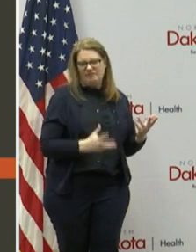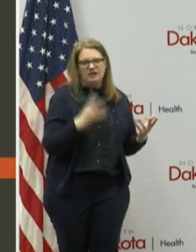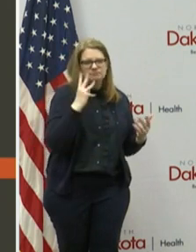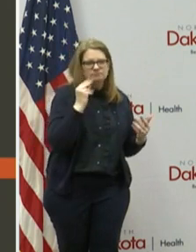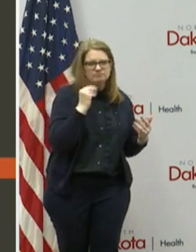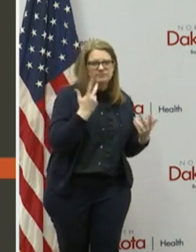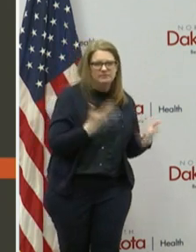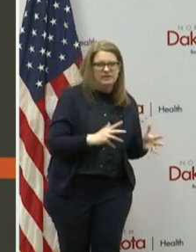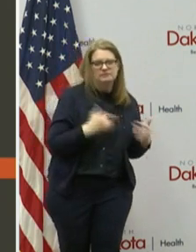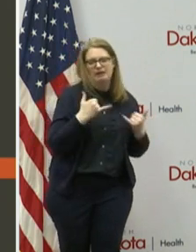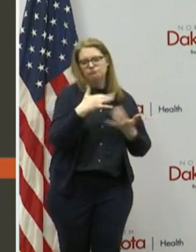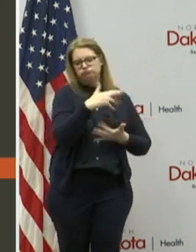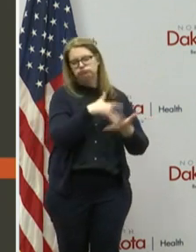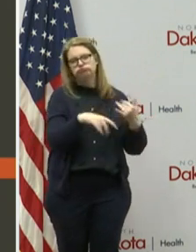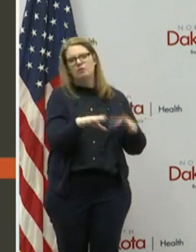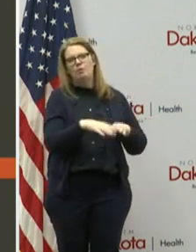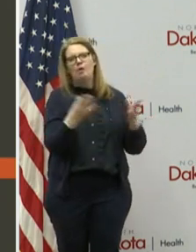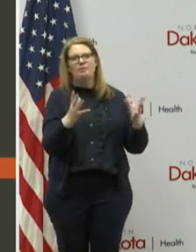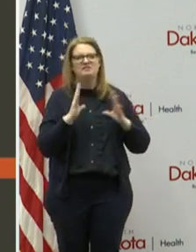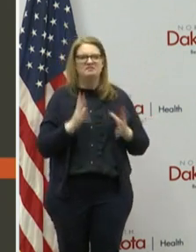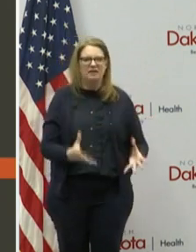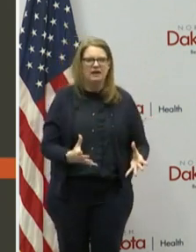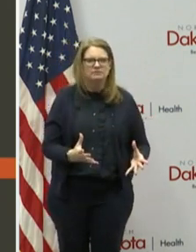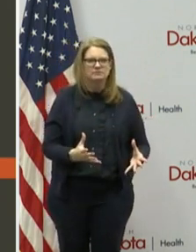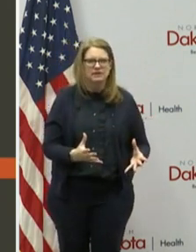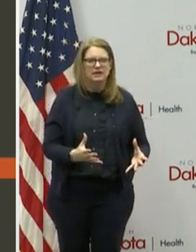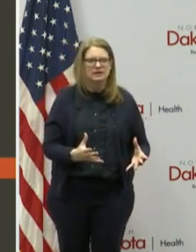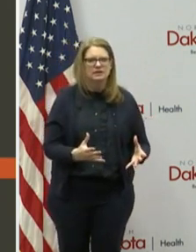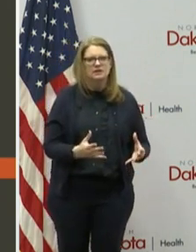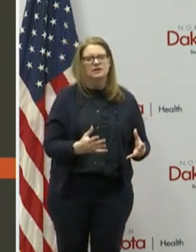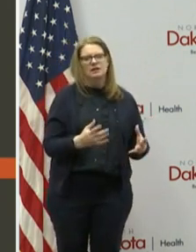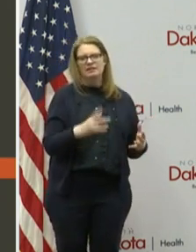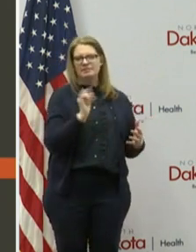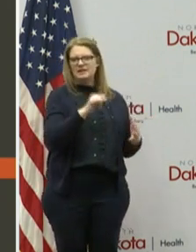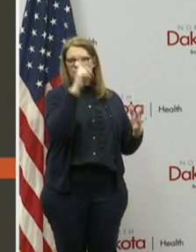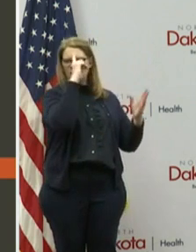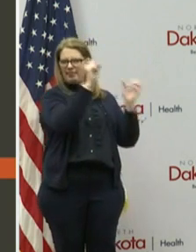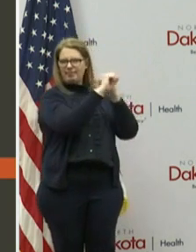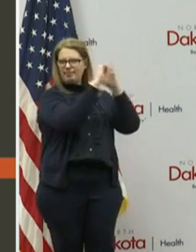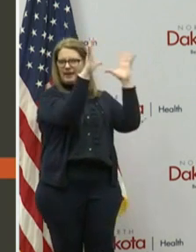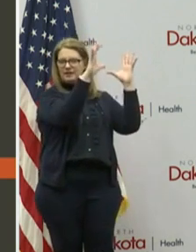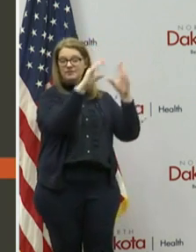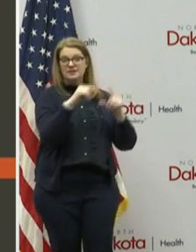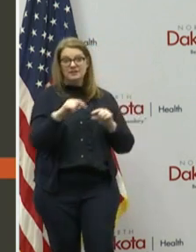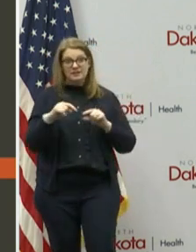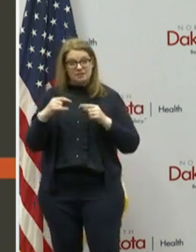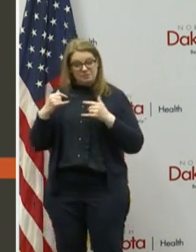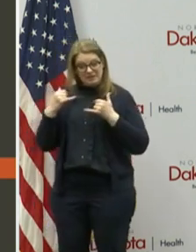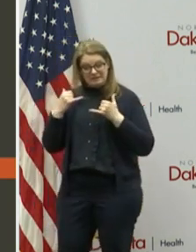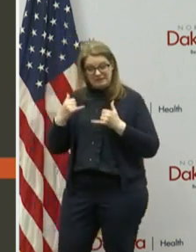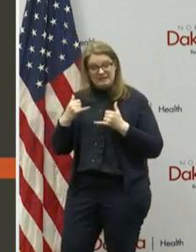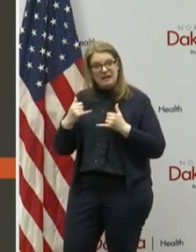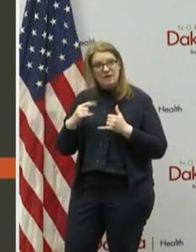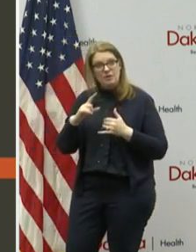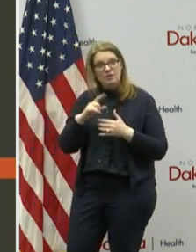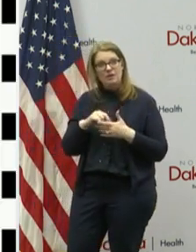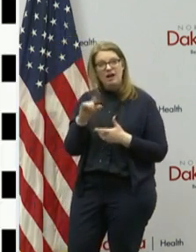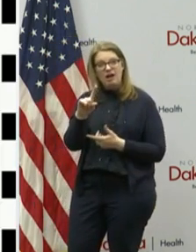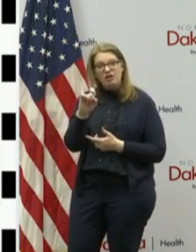over, let's open back up again. That's probably the metaphor that we all think of. But here at the scale, just to understand this,